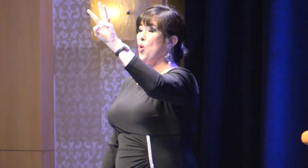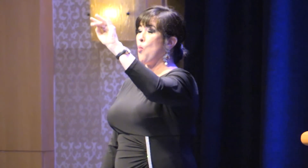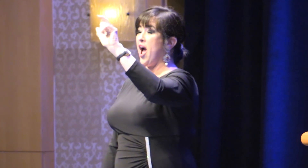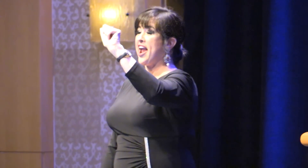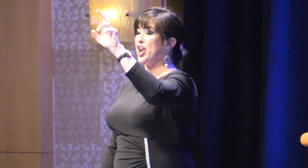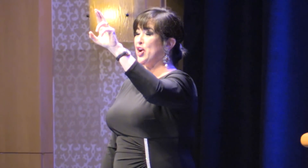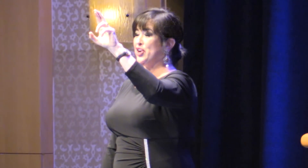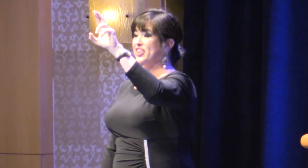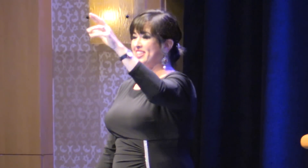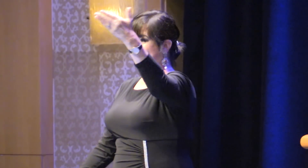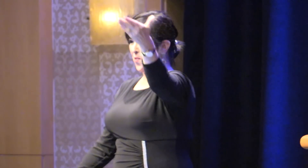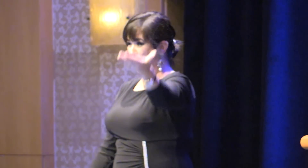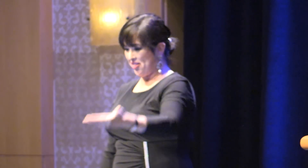Fred Weiner,